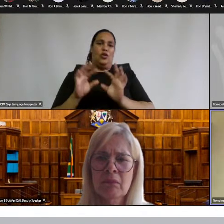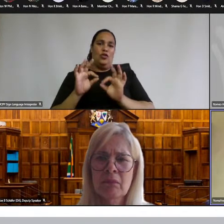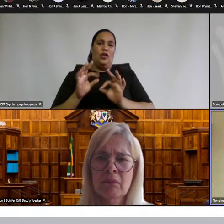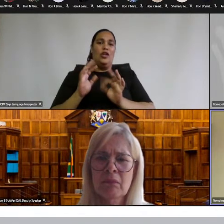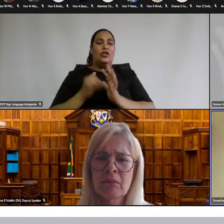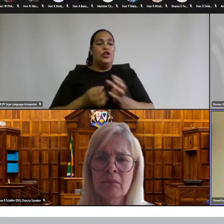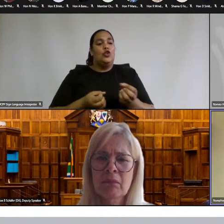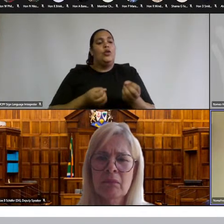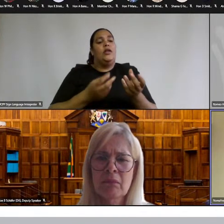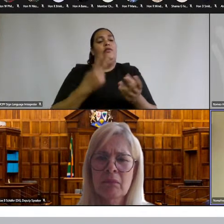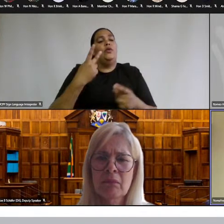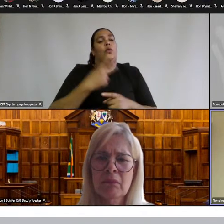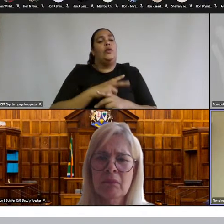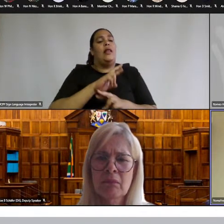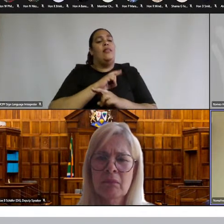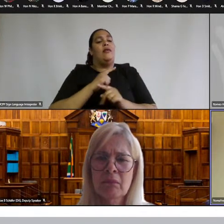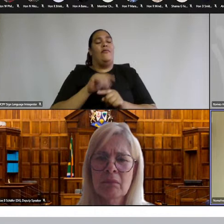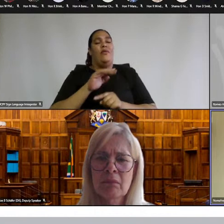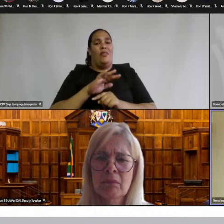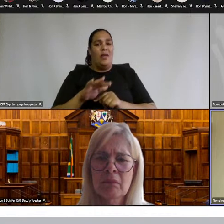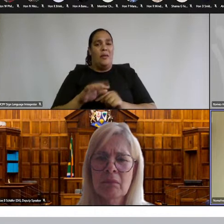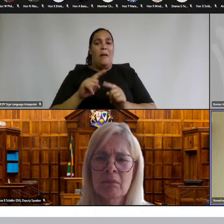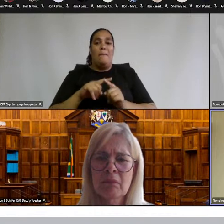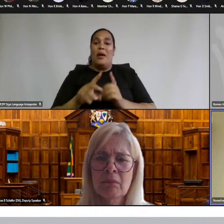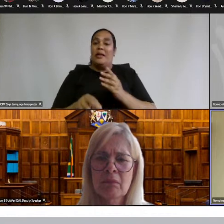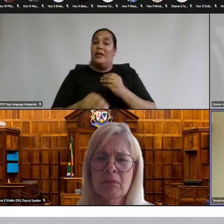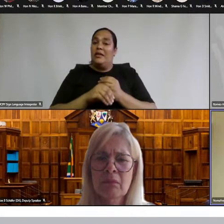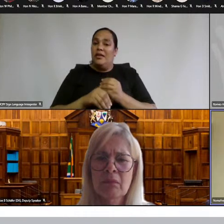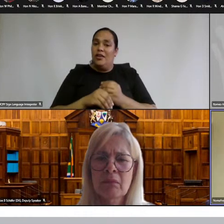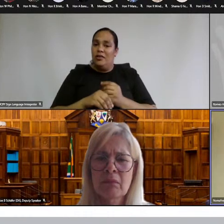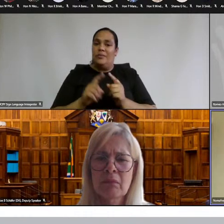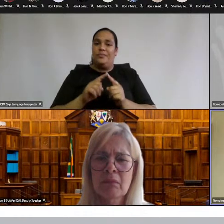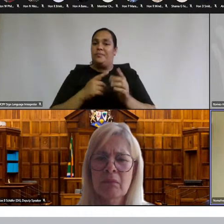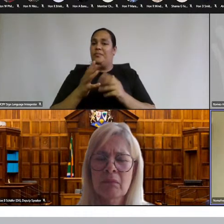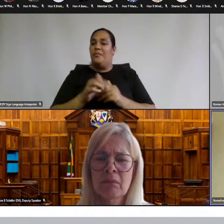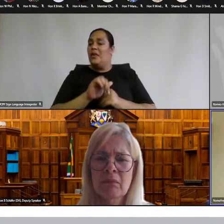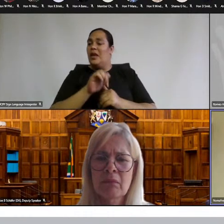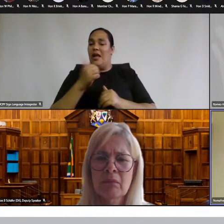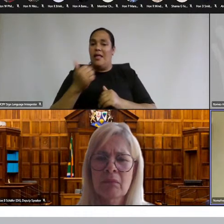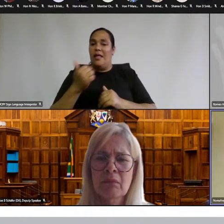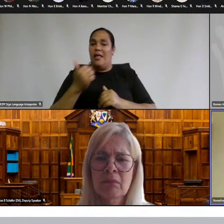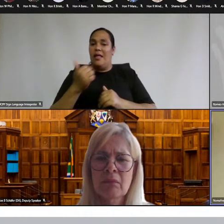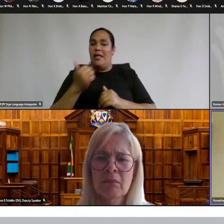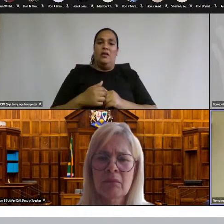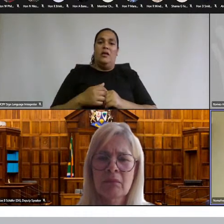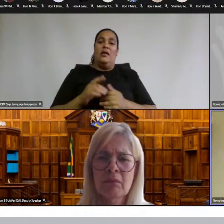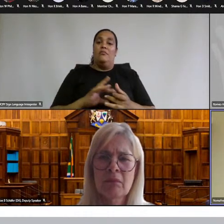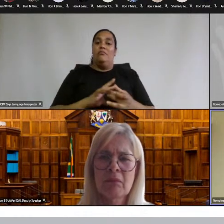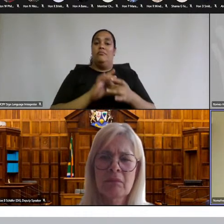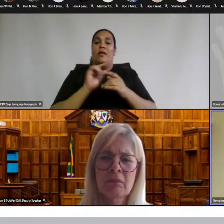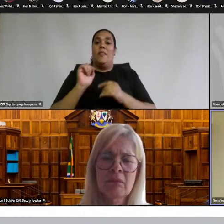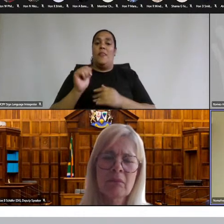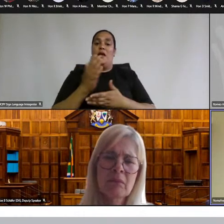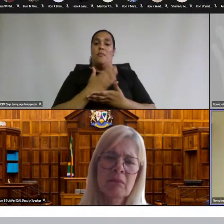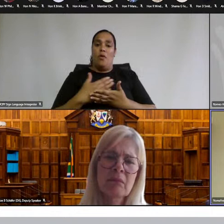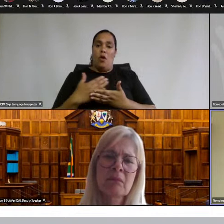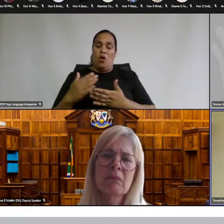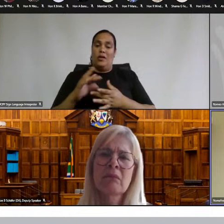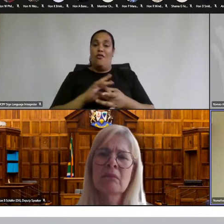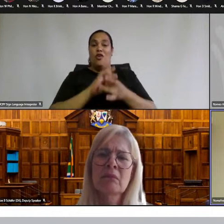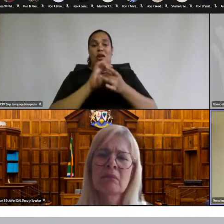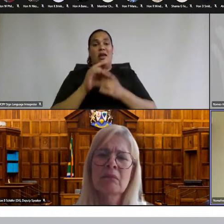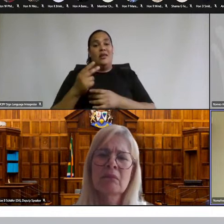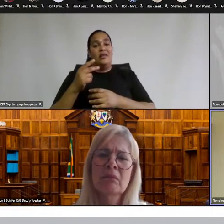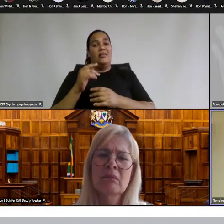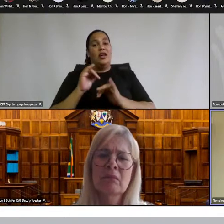give 2 days leave for that, in addition to any other accolades in regard to that part of it. Related to the